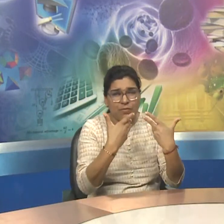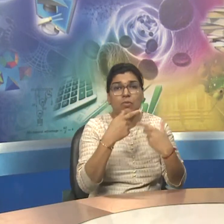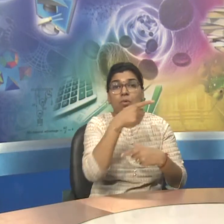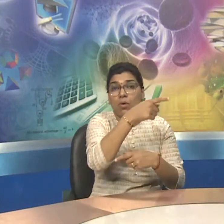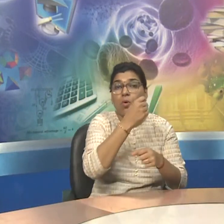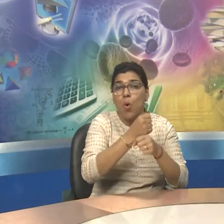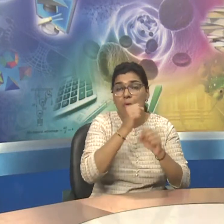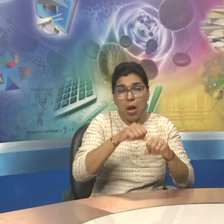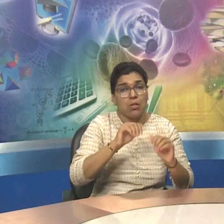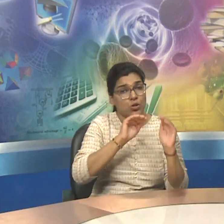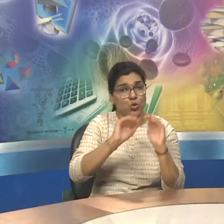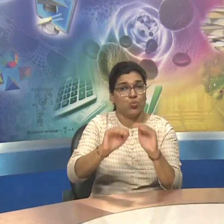trustee